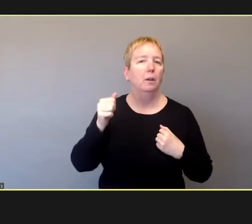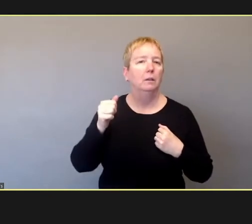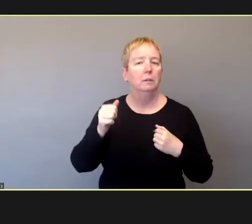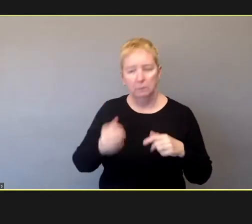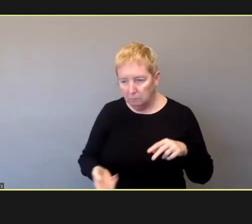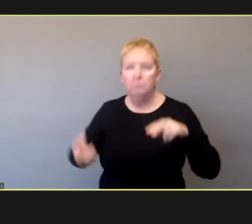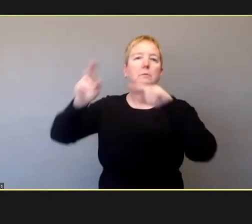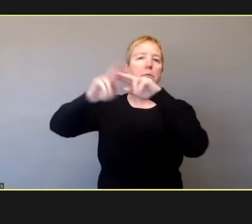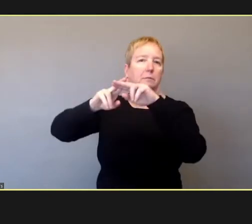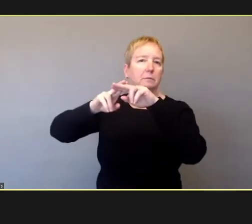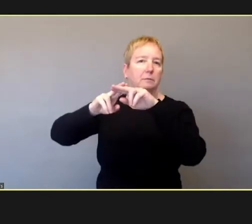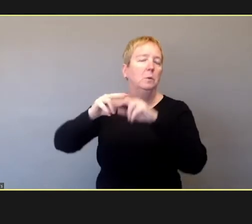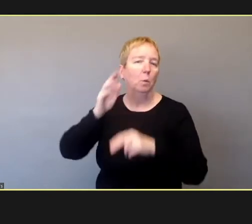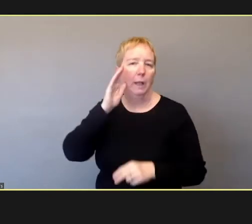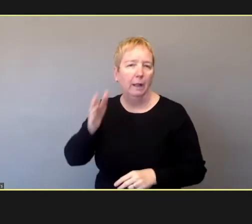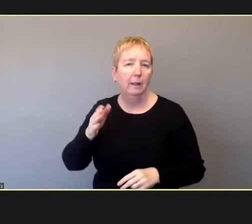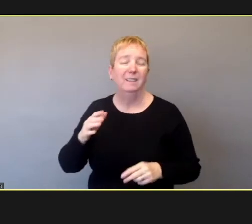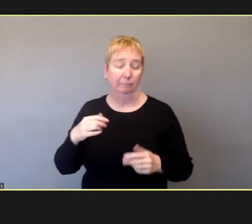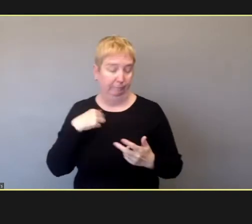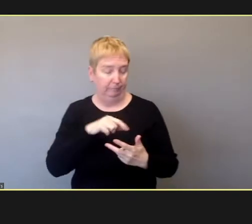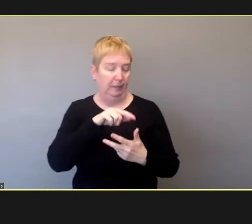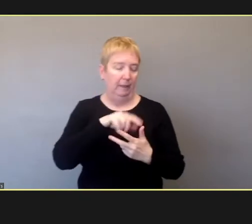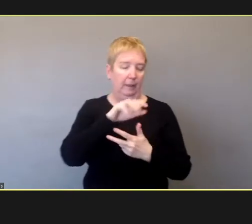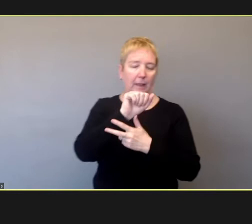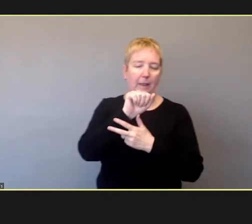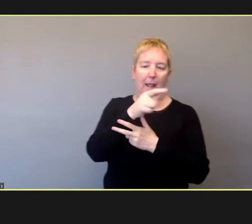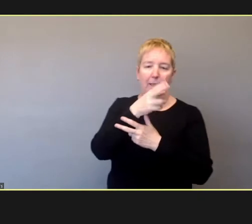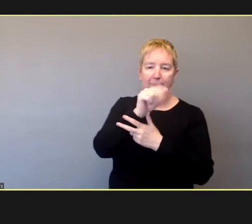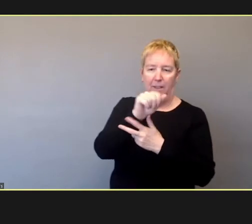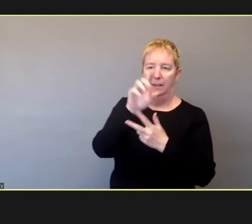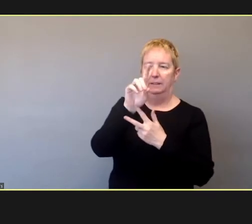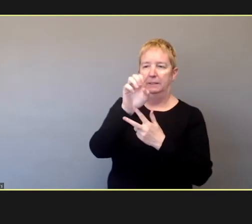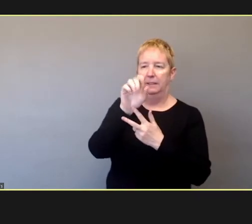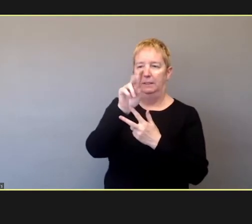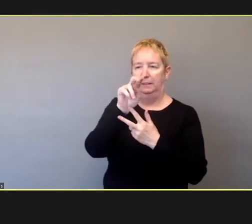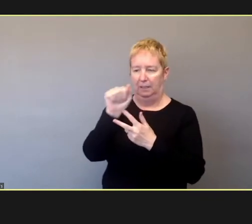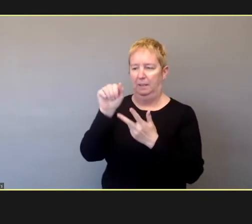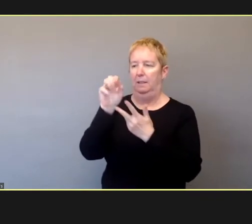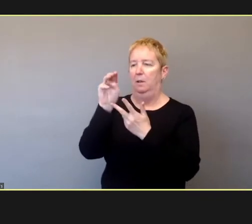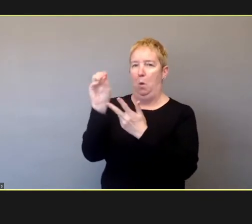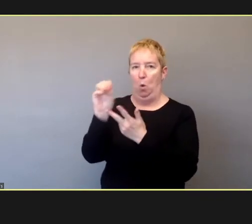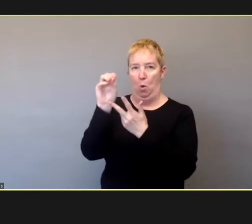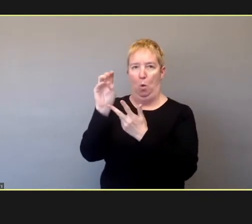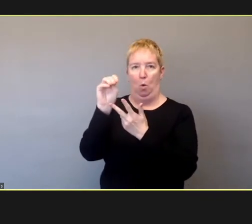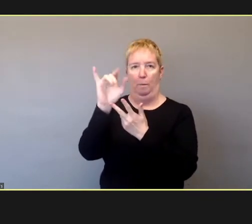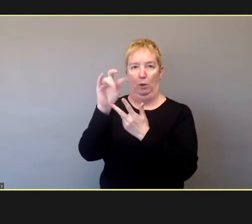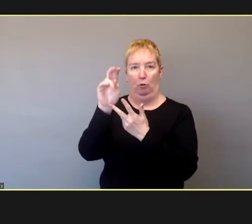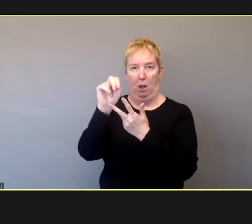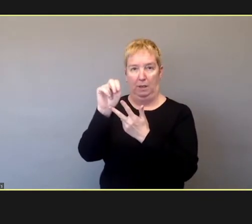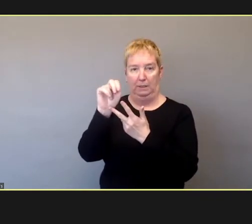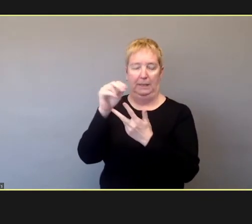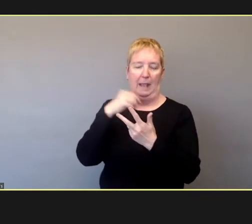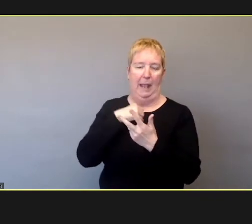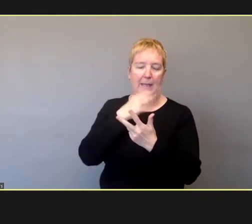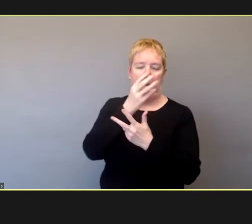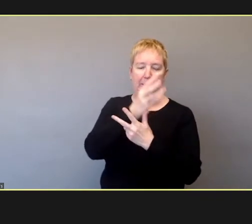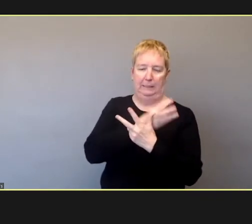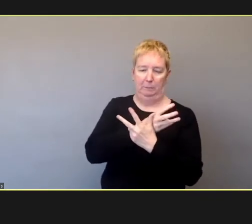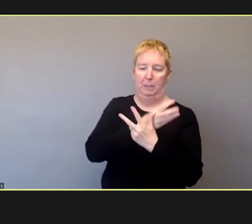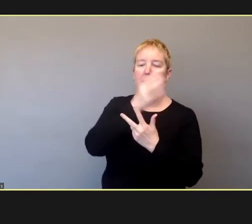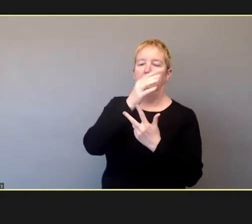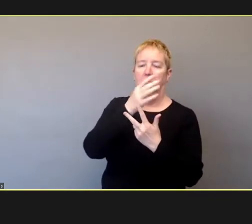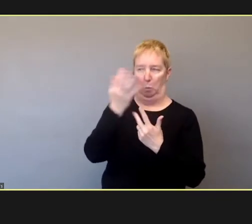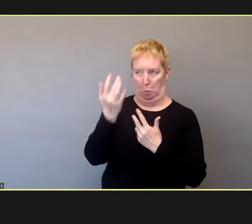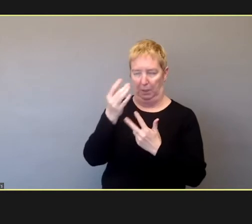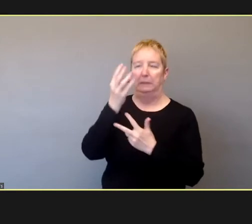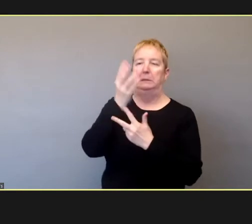Delta, and Omicron, there's been exactly 6 months between the rise of those. And so if that plays out